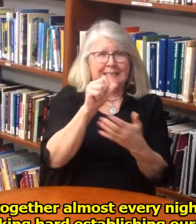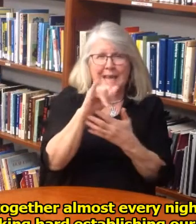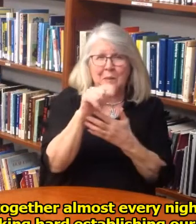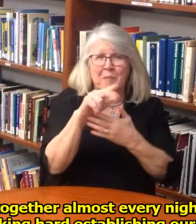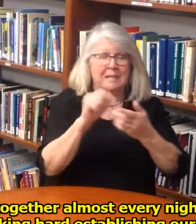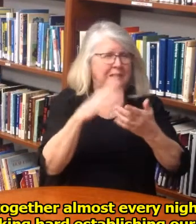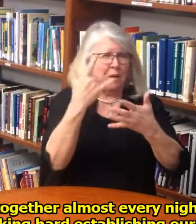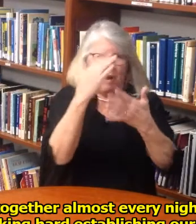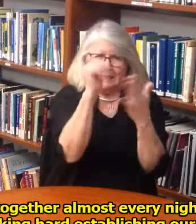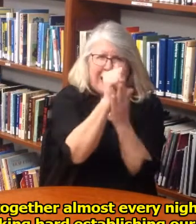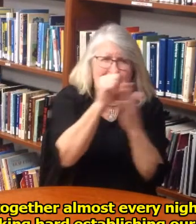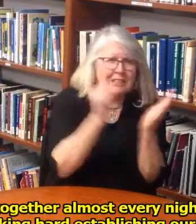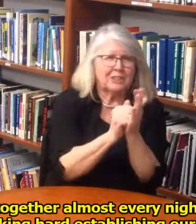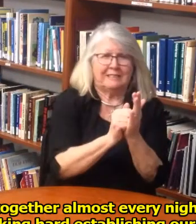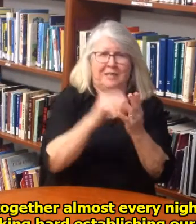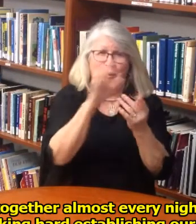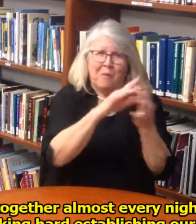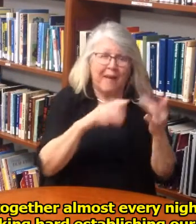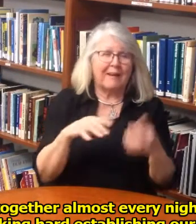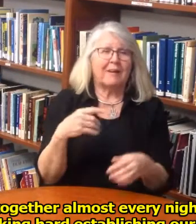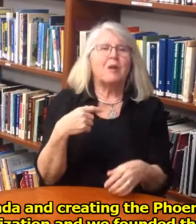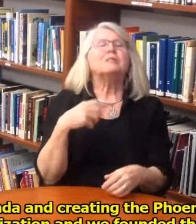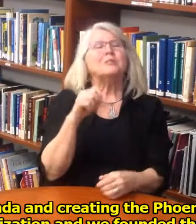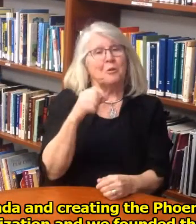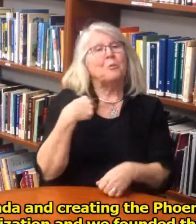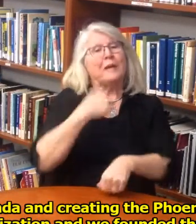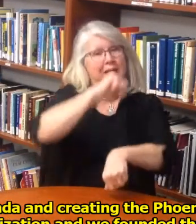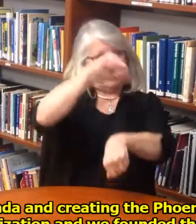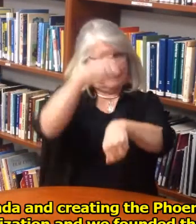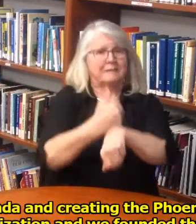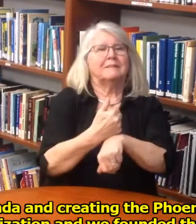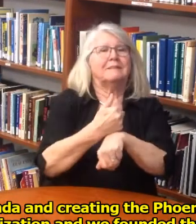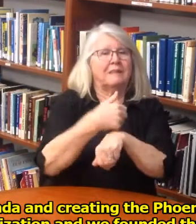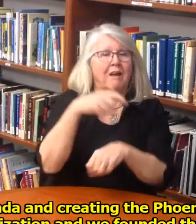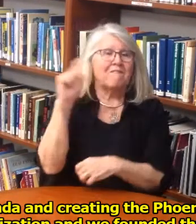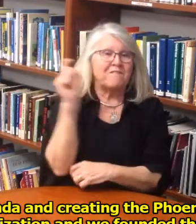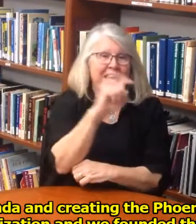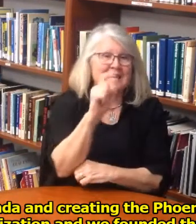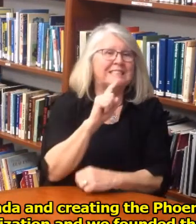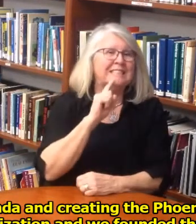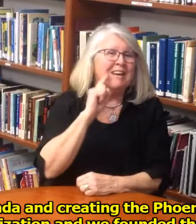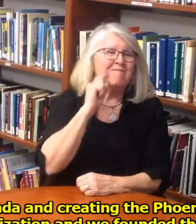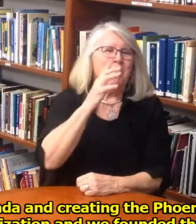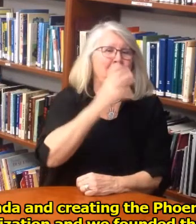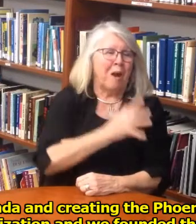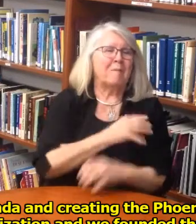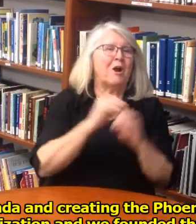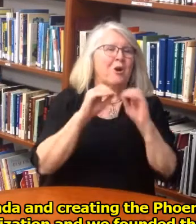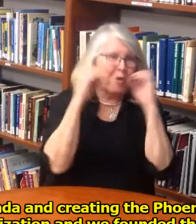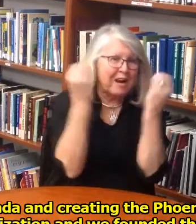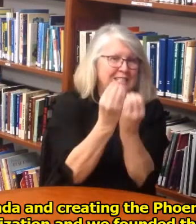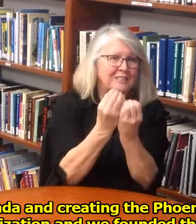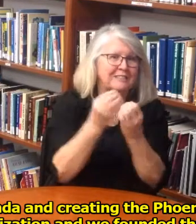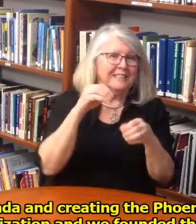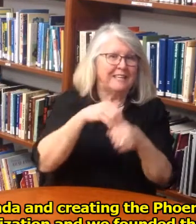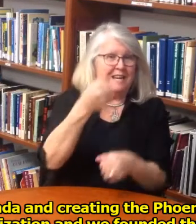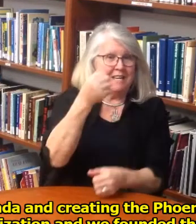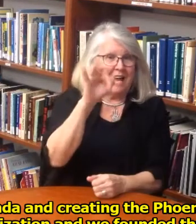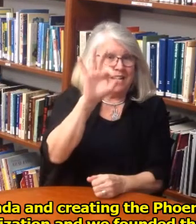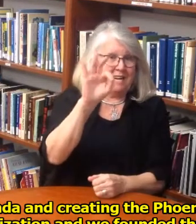working hard, establishing our syllabus and our agenda and creating the Phoenix Deaf Women's Organization.